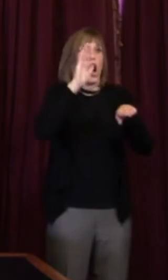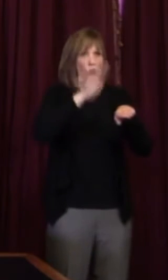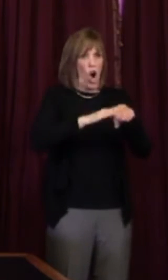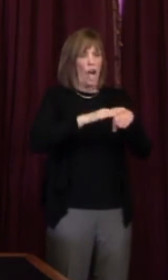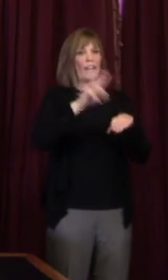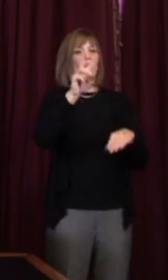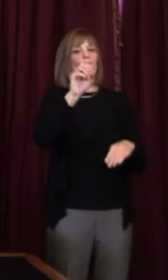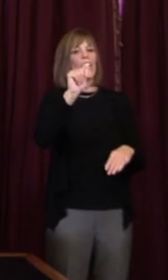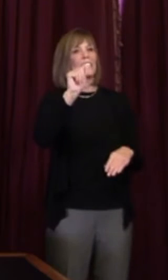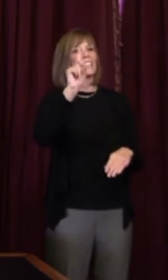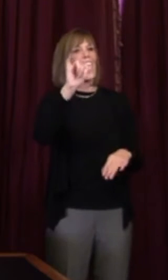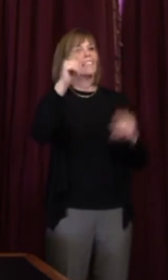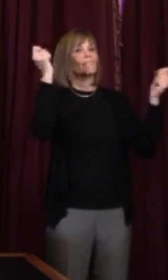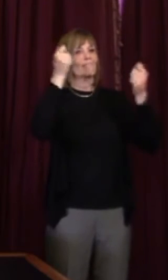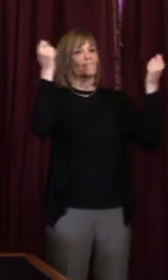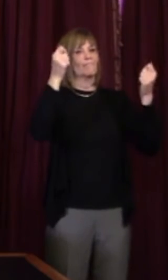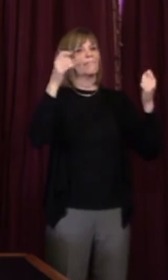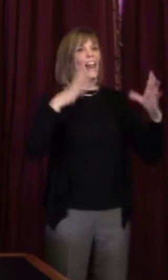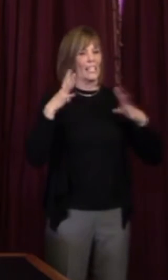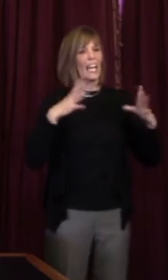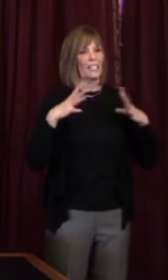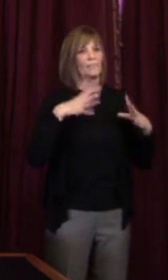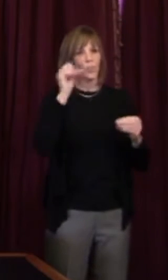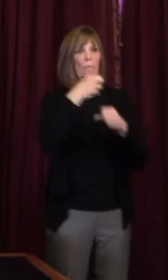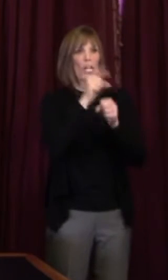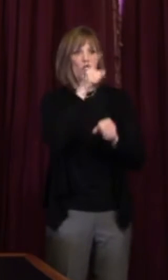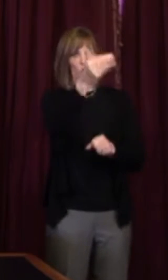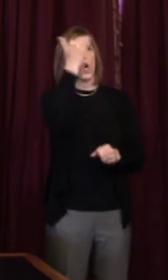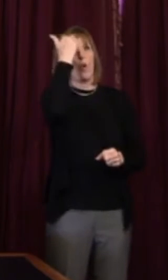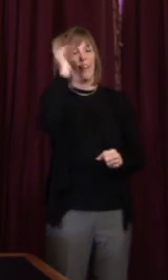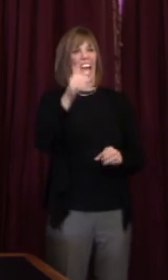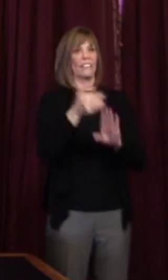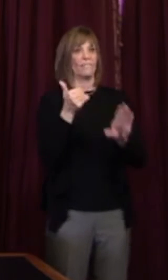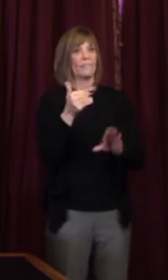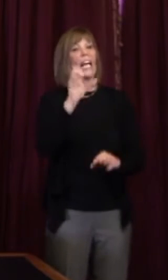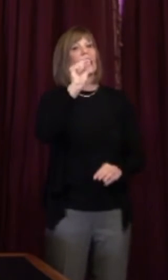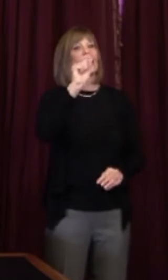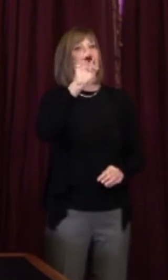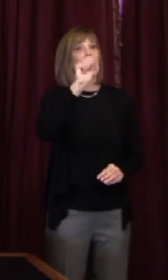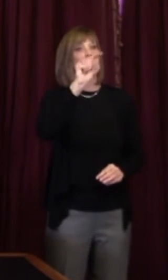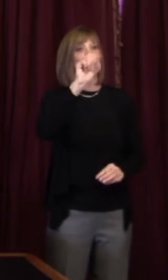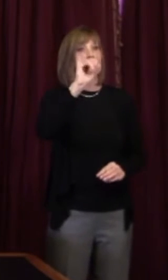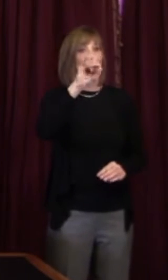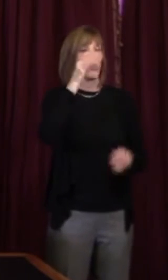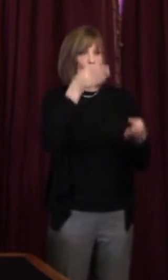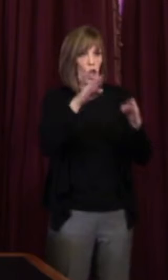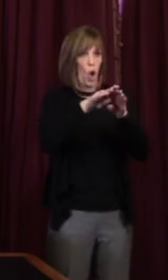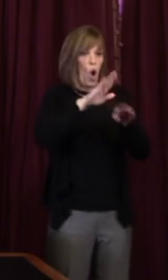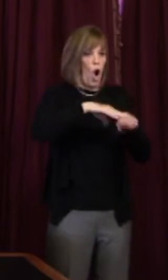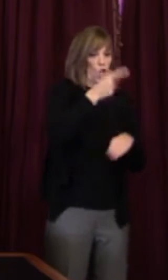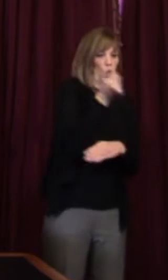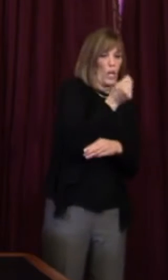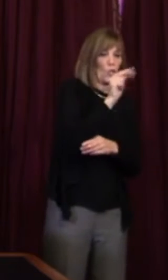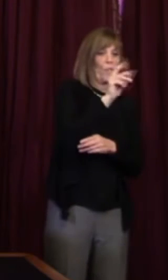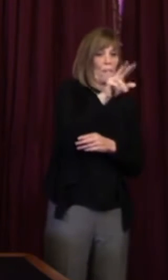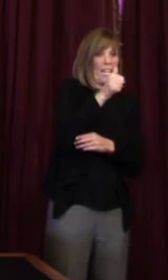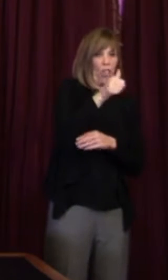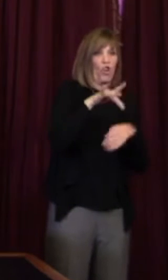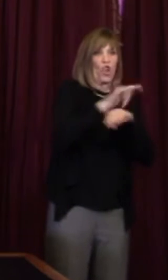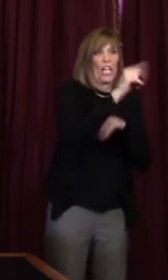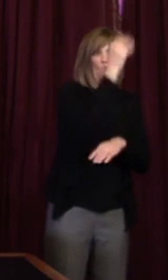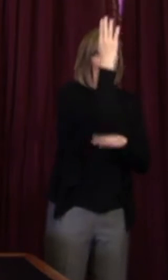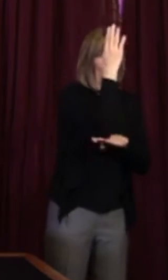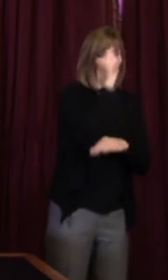observance of Veterans Day. So we want Iowans to be sure and know that. The test sites will close early at noon on Tuesday, November 10th,